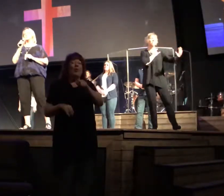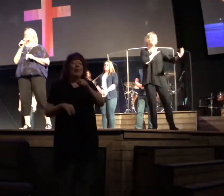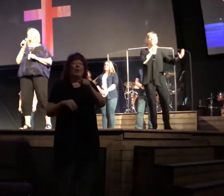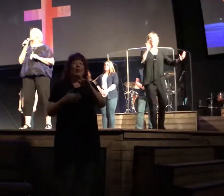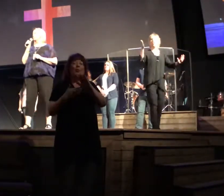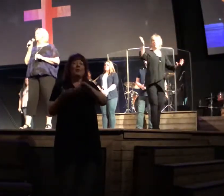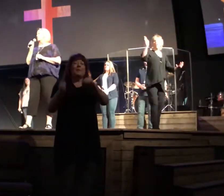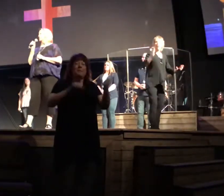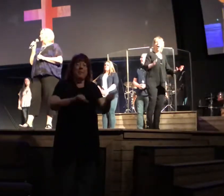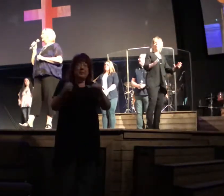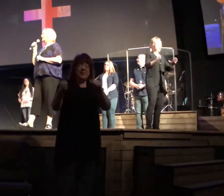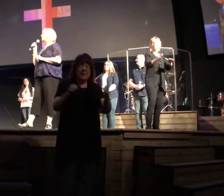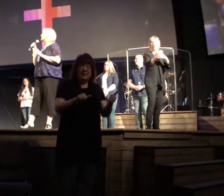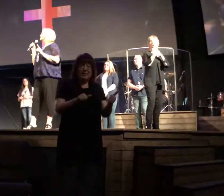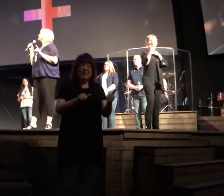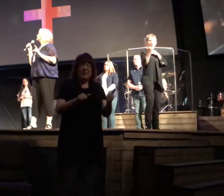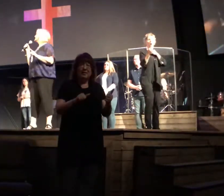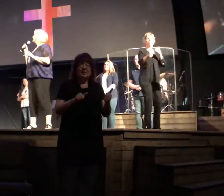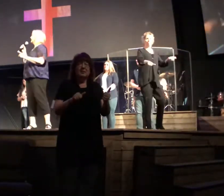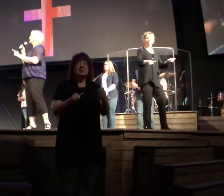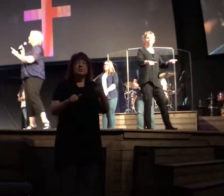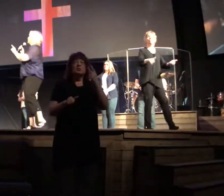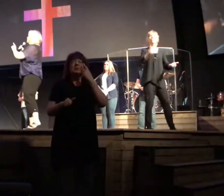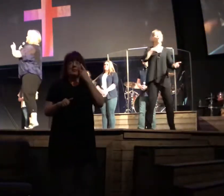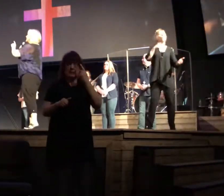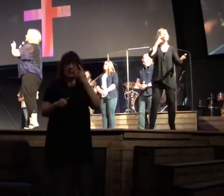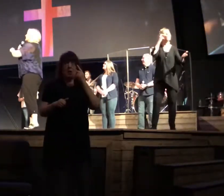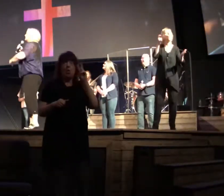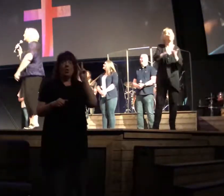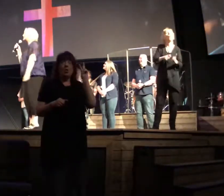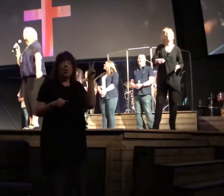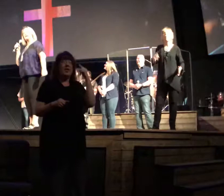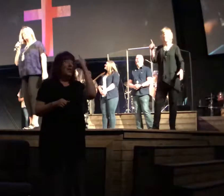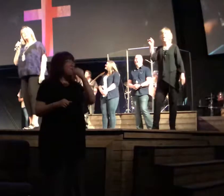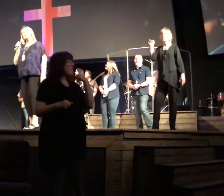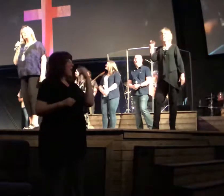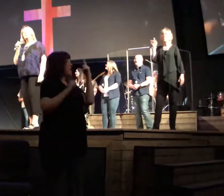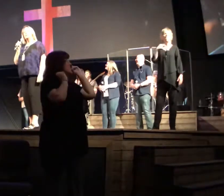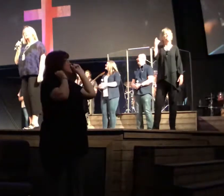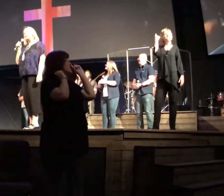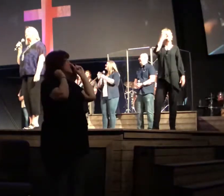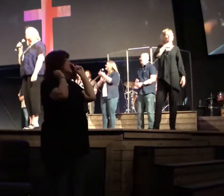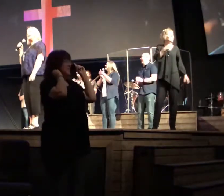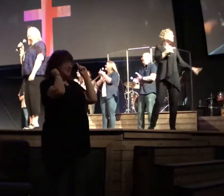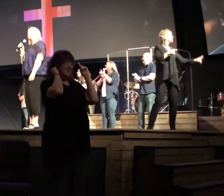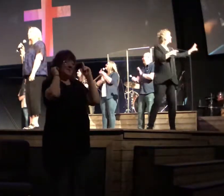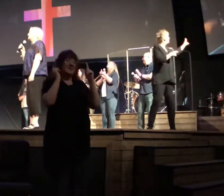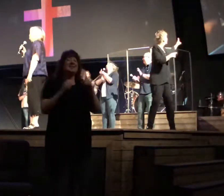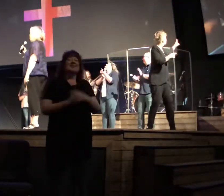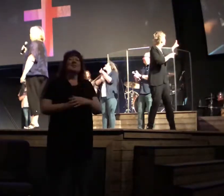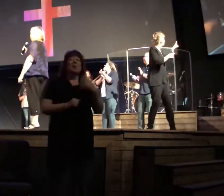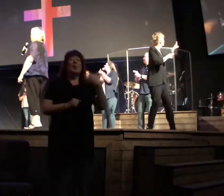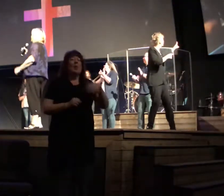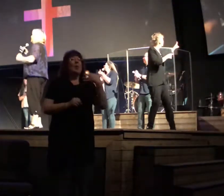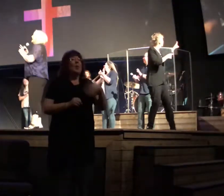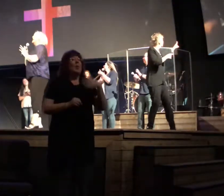be baptized. Yeah. And I want you to see, look at that face, family. Look at that.